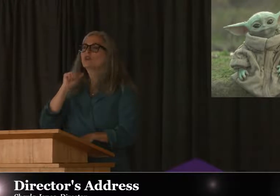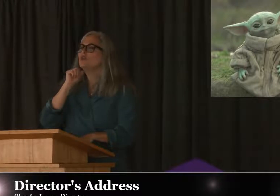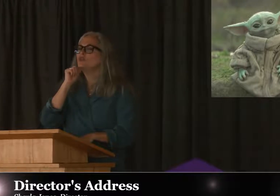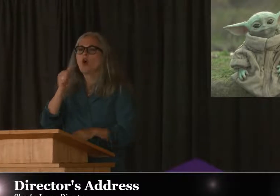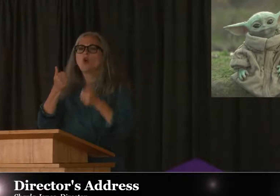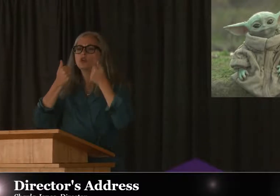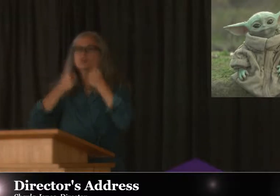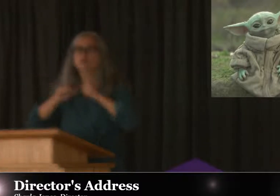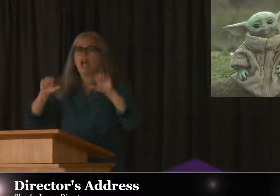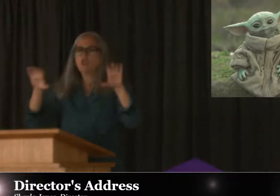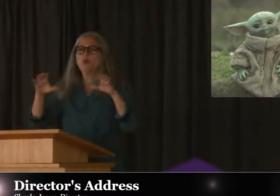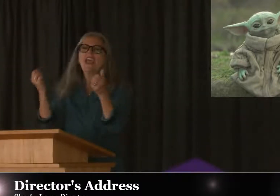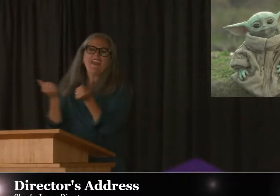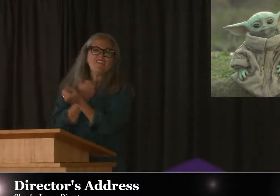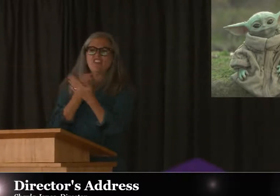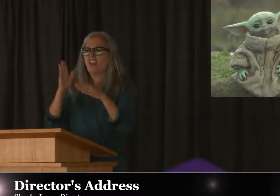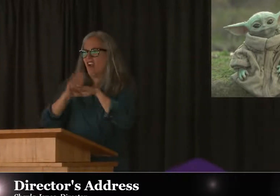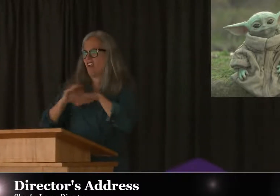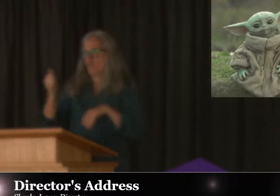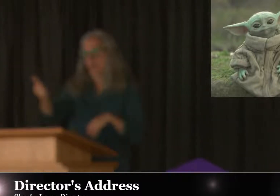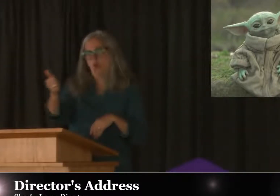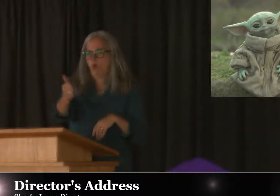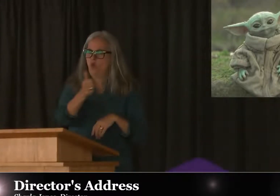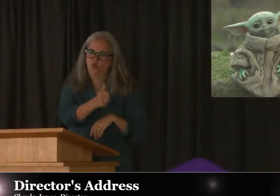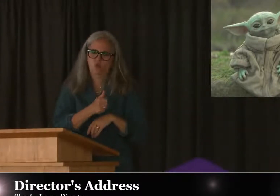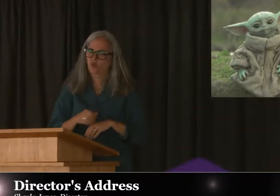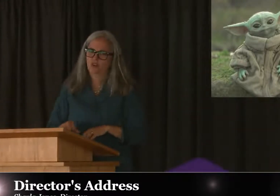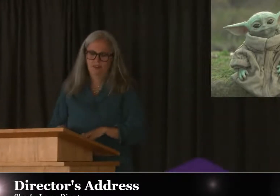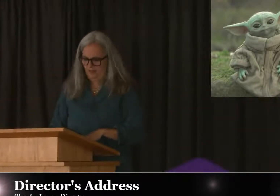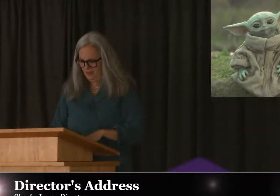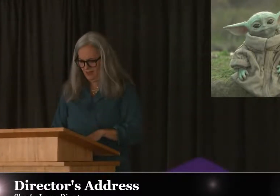from The Mandalorian is don't try to do everything on your own.